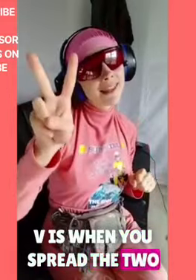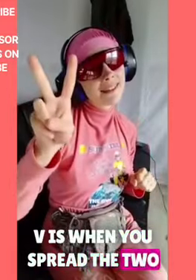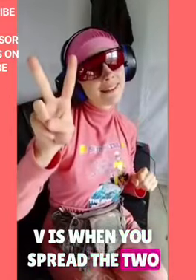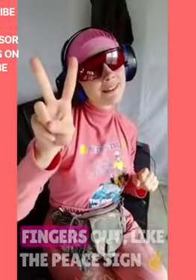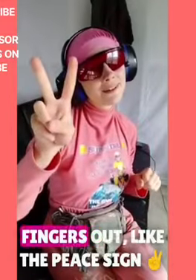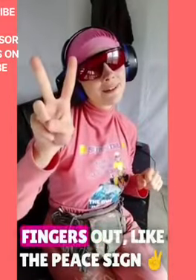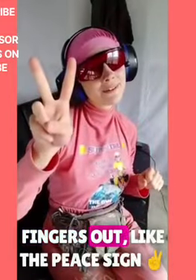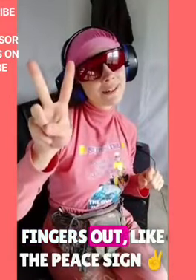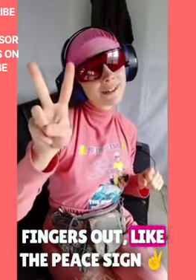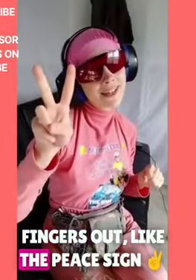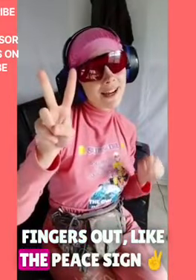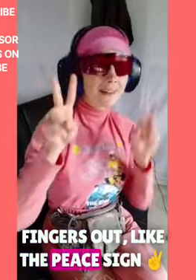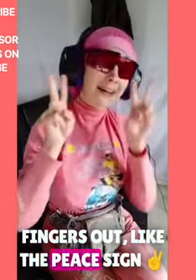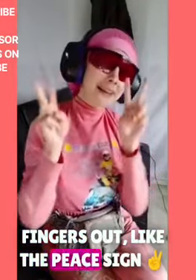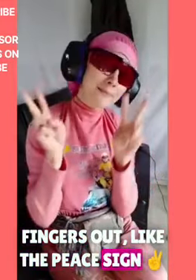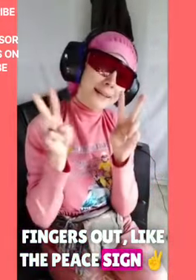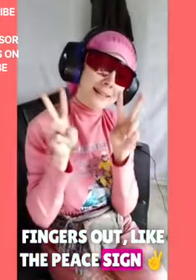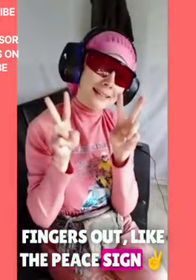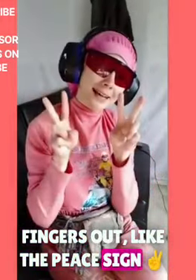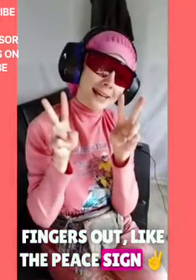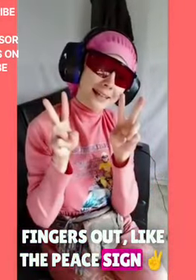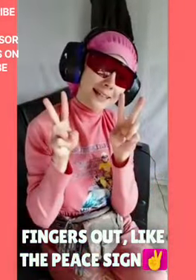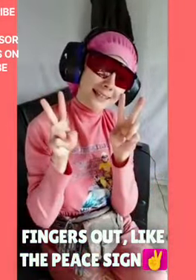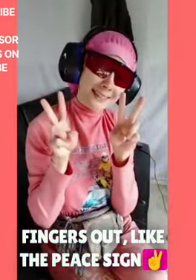two fingers out like the peace sign.